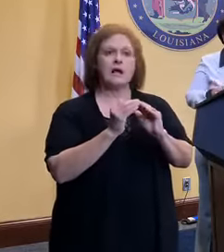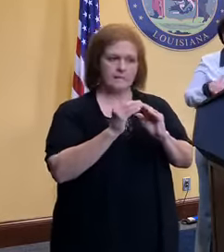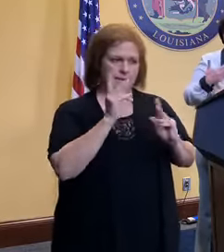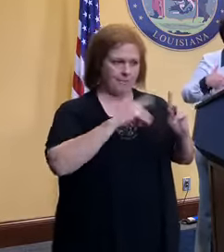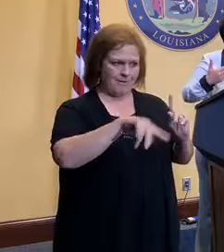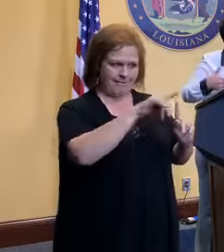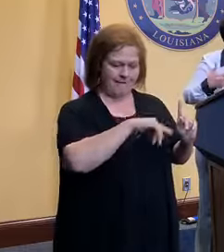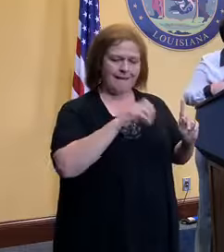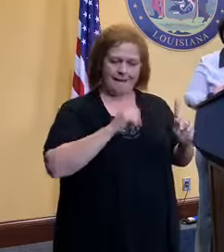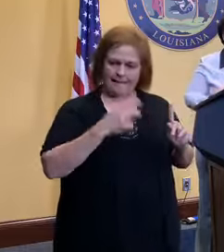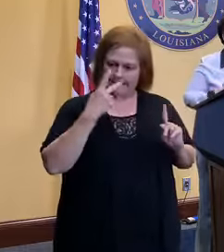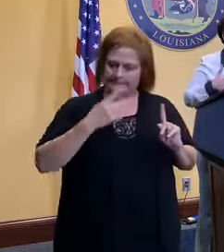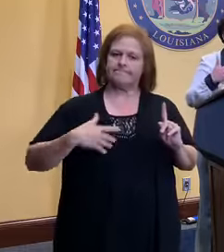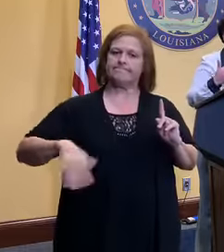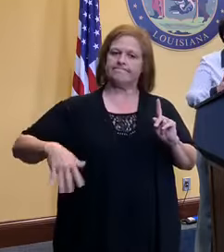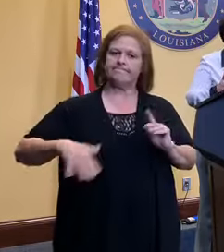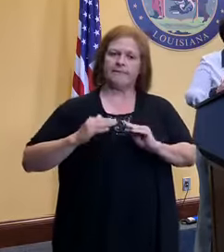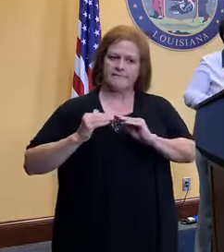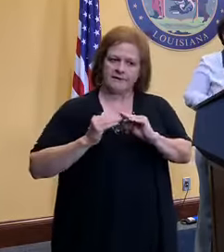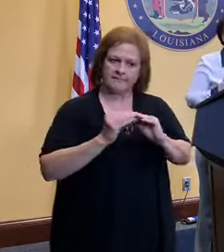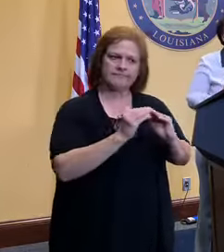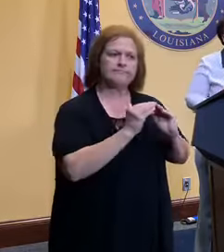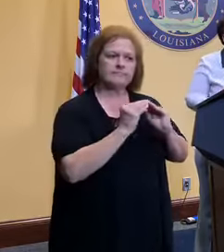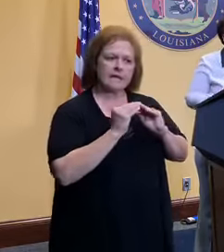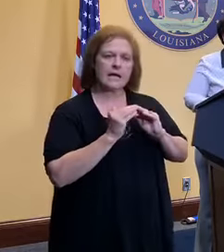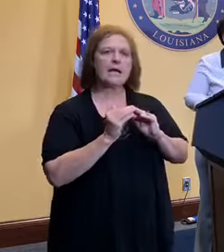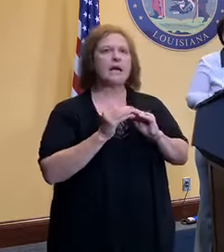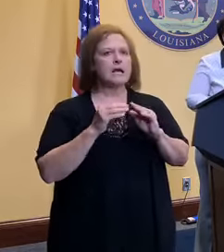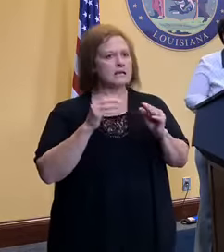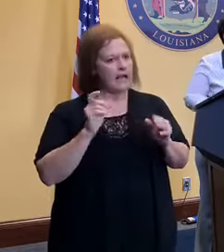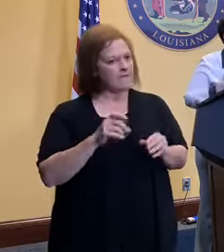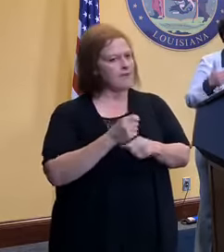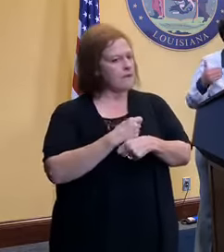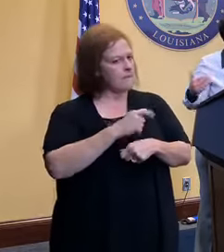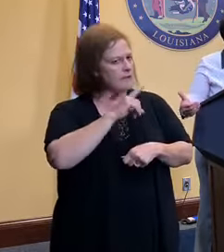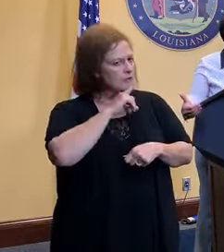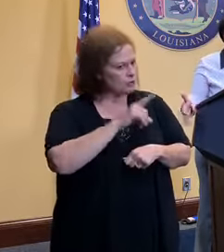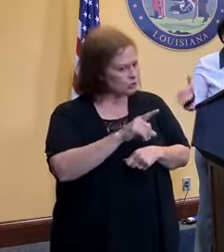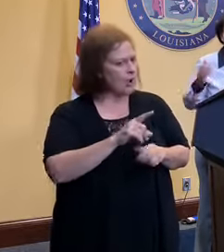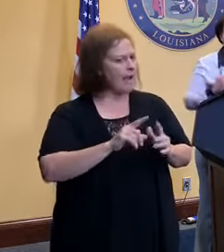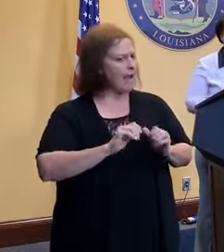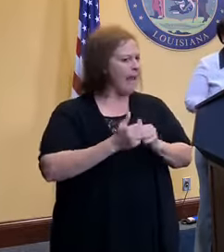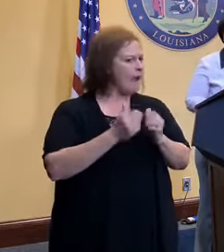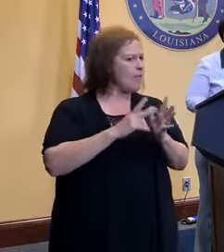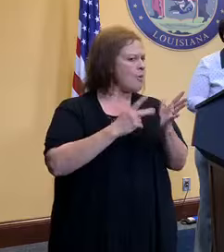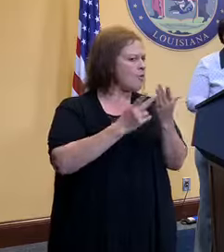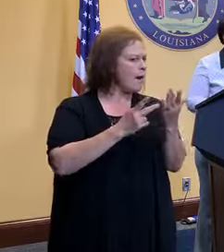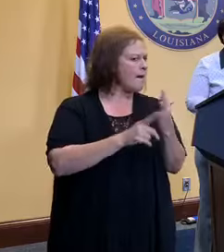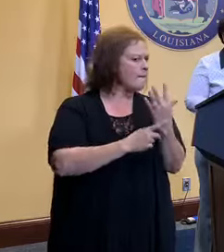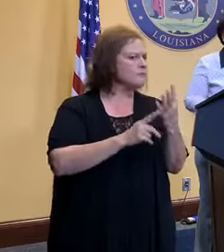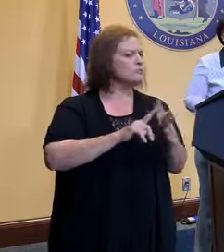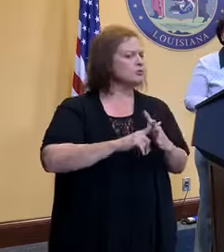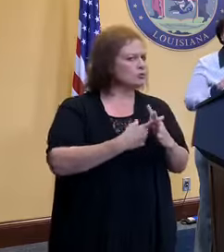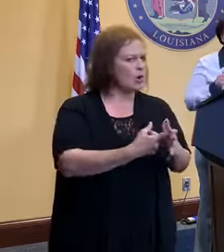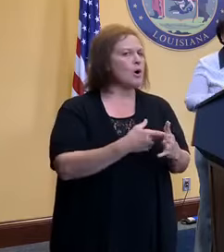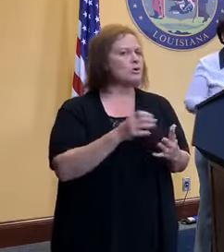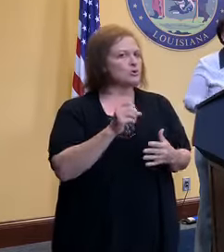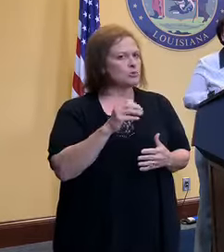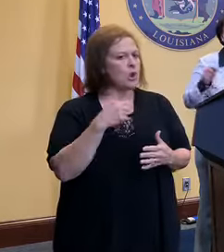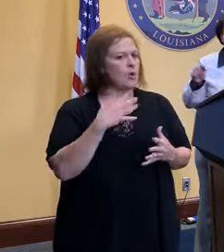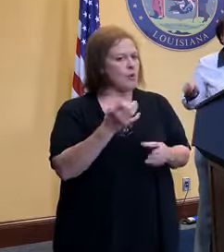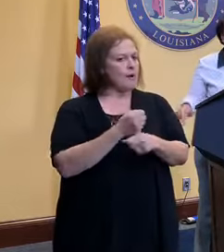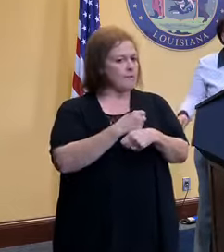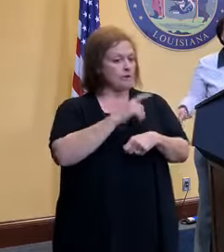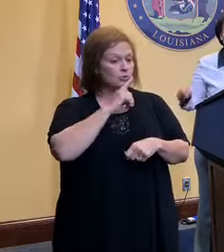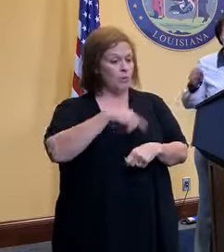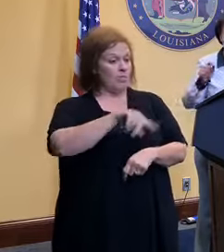see that in terms of how the program is ran, but also how those resources hit the ground. So my focus, again, is on